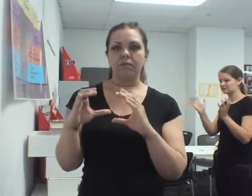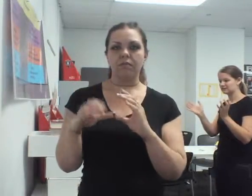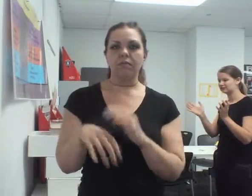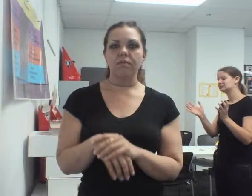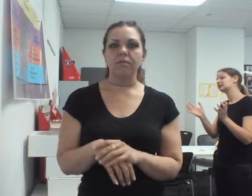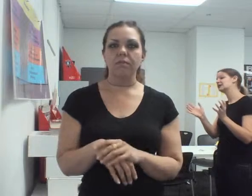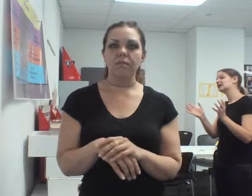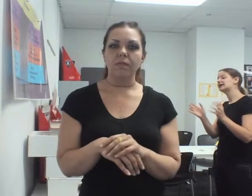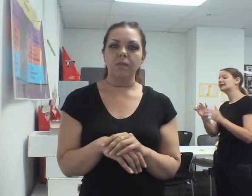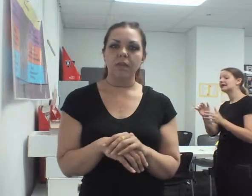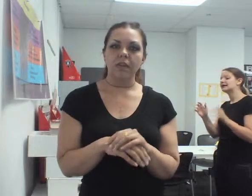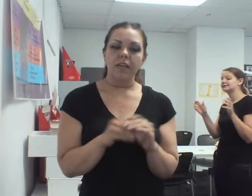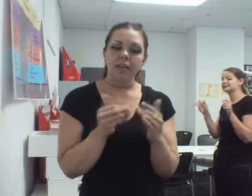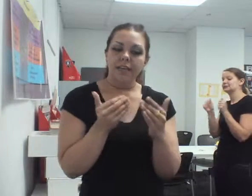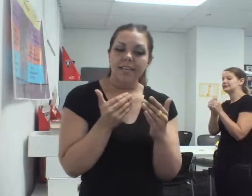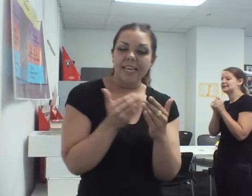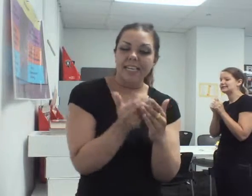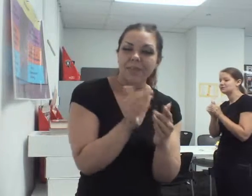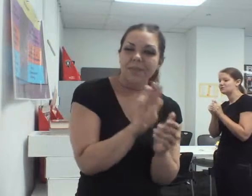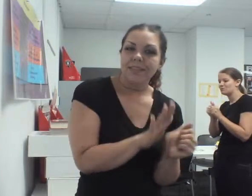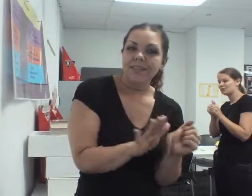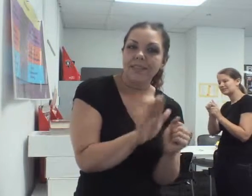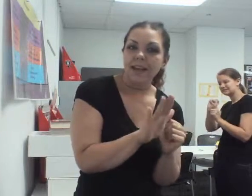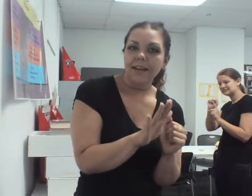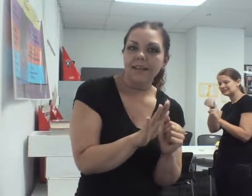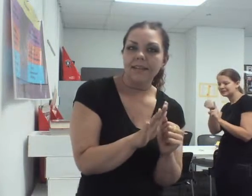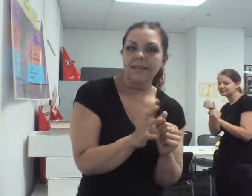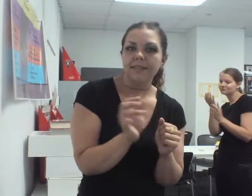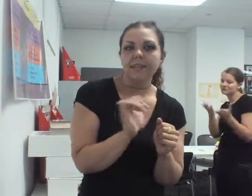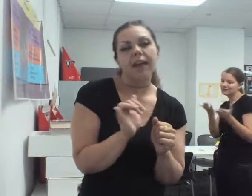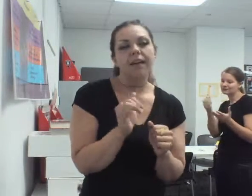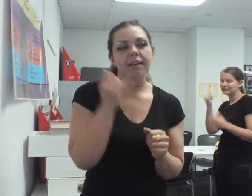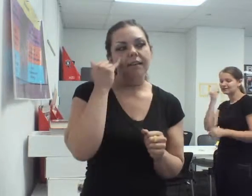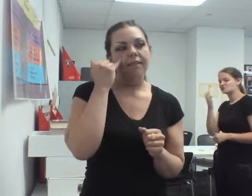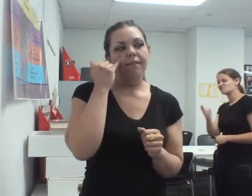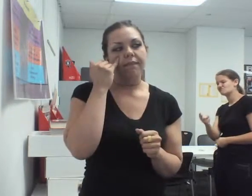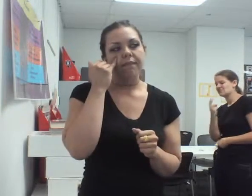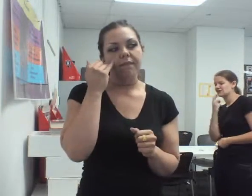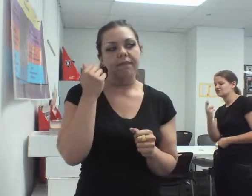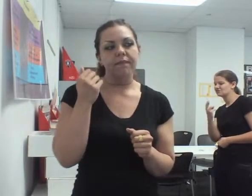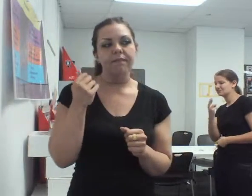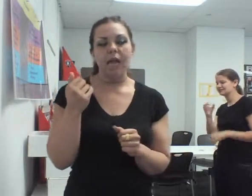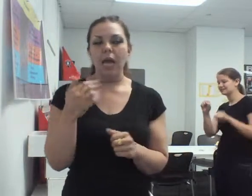might, yeah, like if Elaine and I were best friends, he said, I don't think it's your